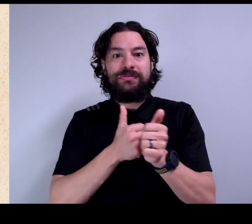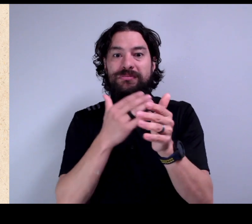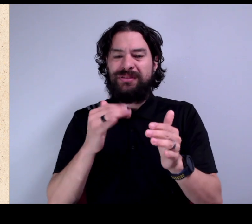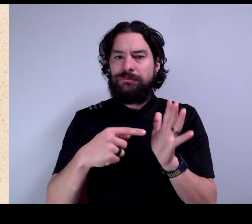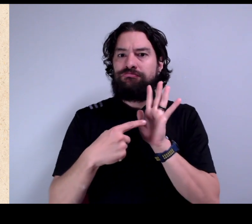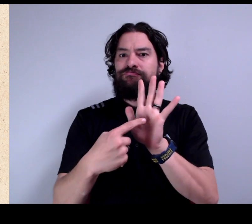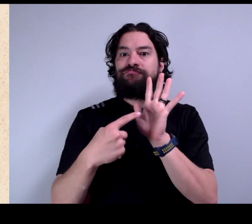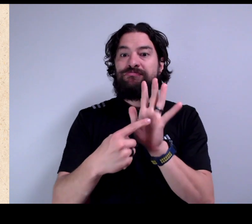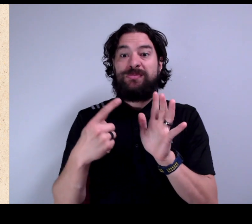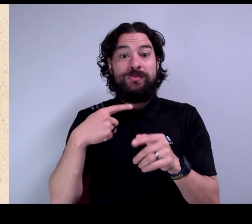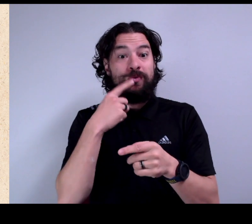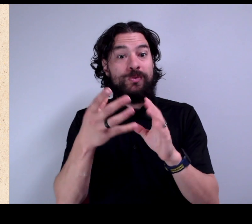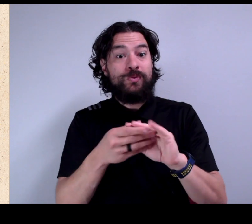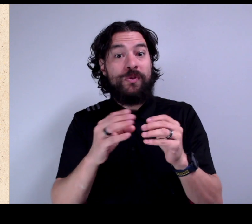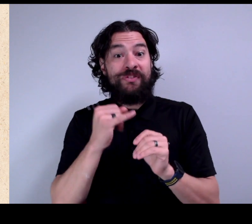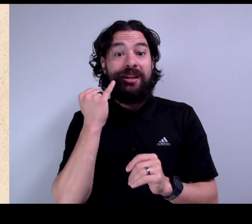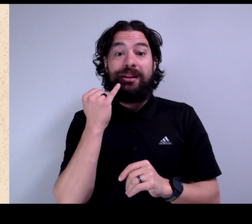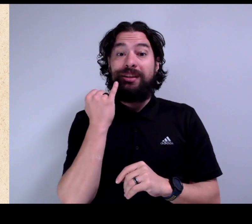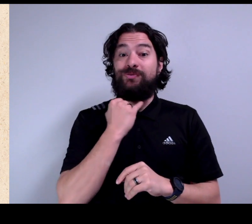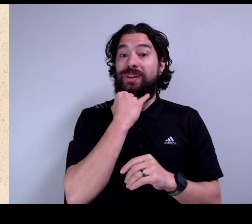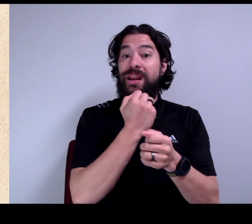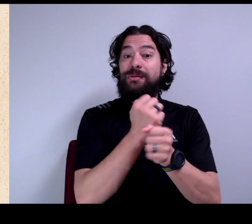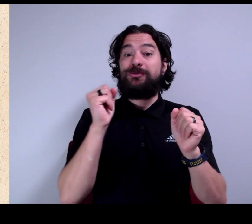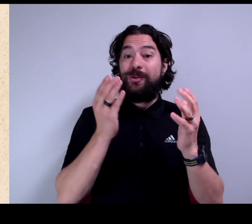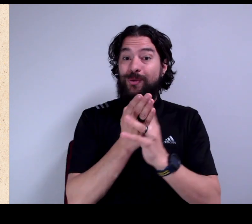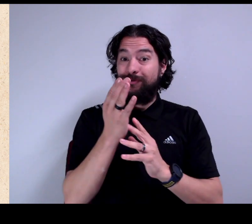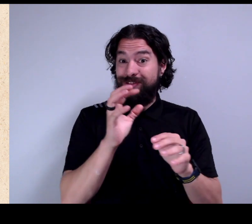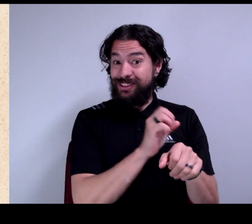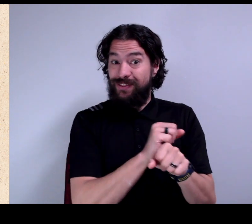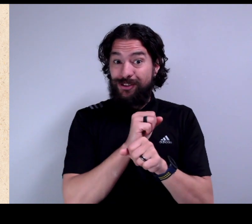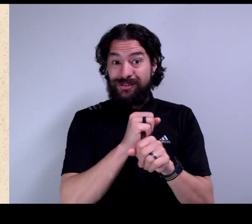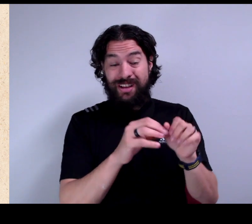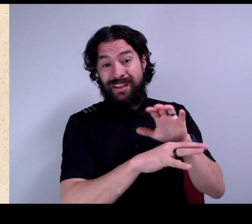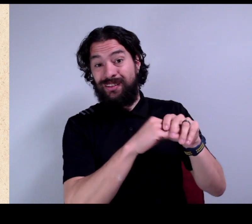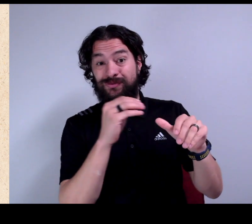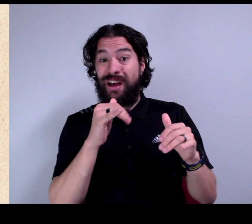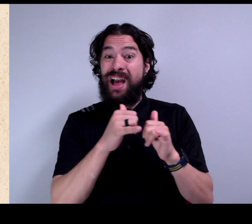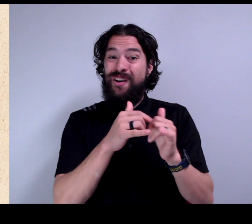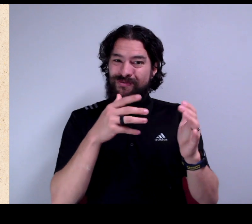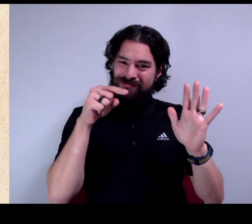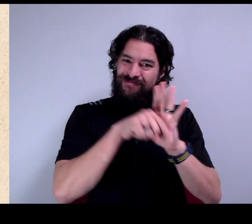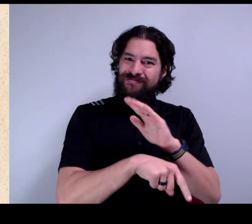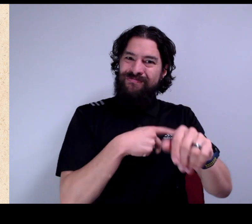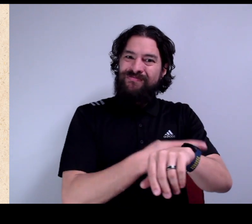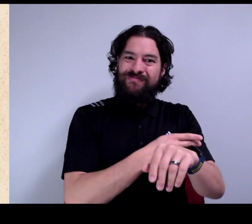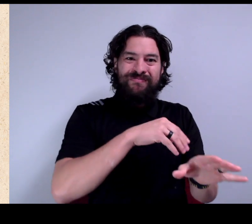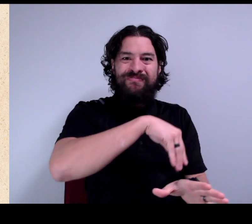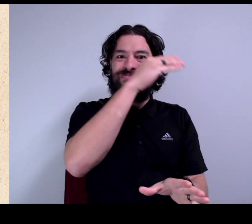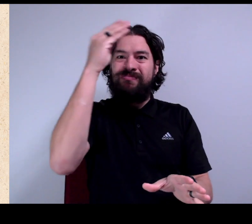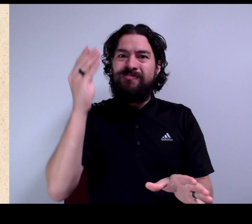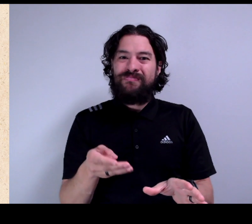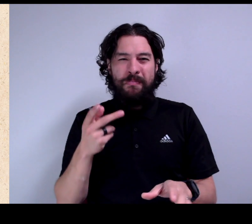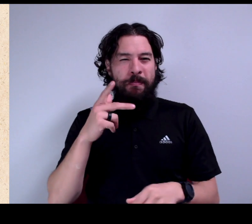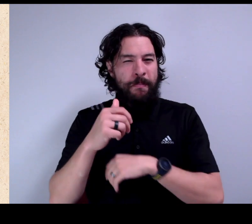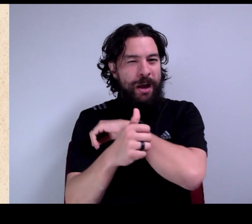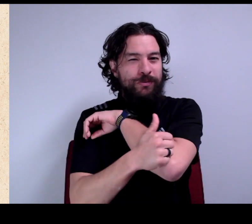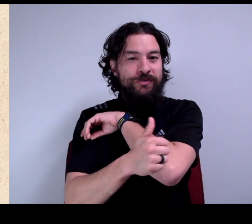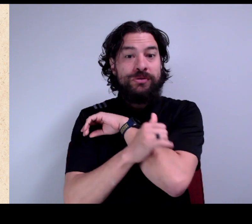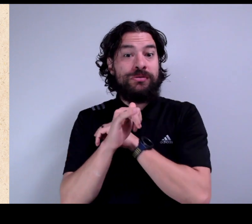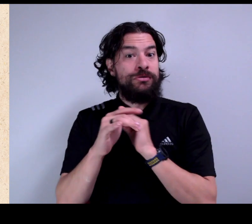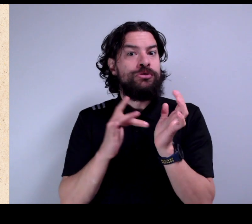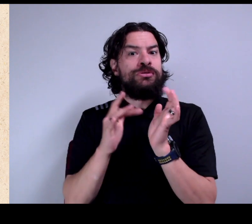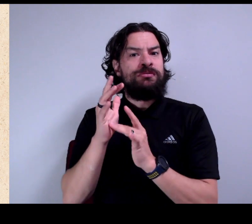a symbolic meal that told the story of Israel's liberation from slavery through the death of the Passover lamb. And Jesus takes